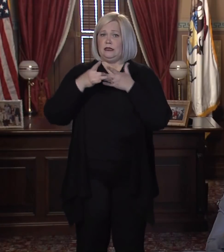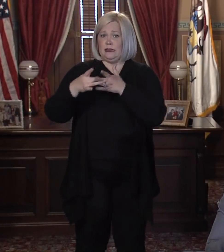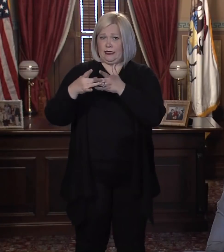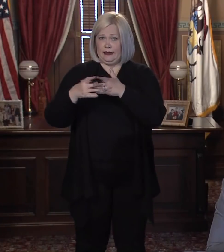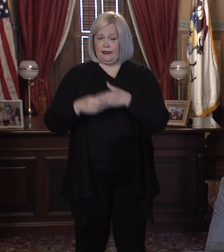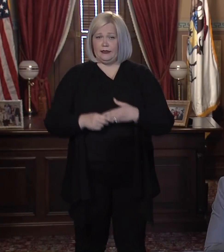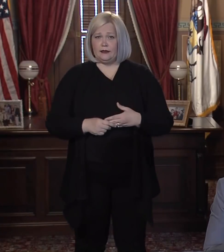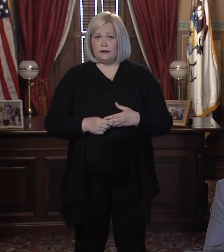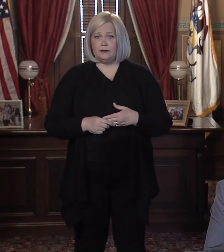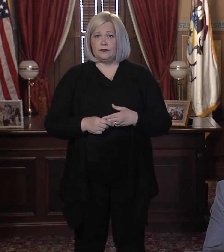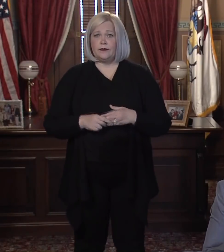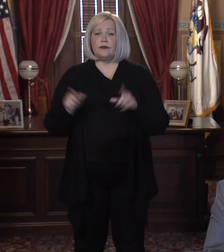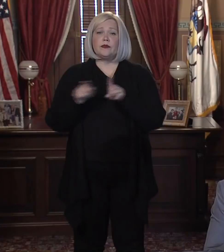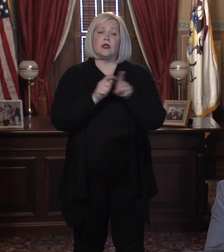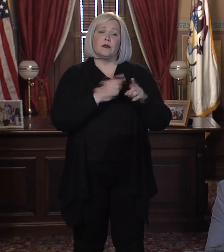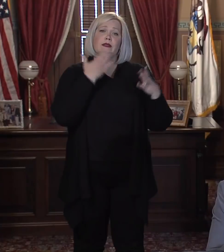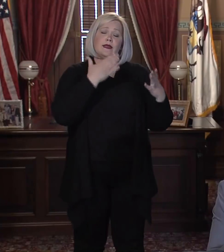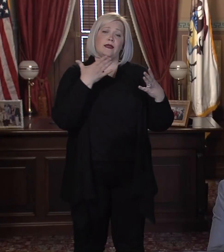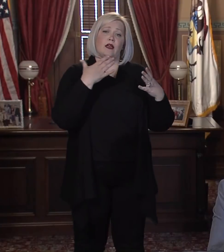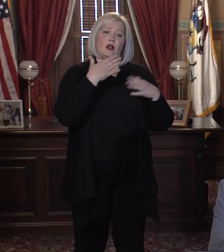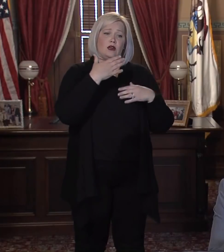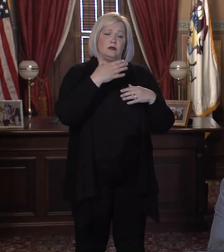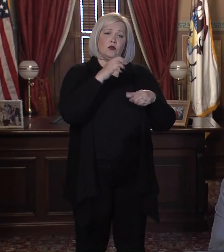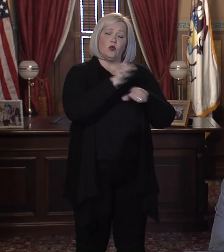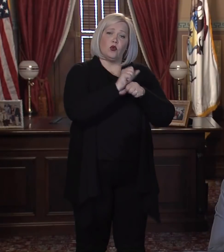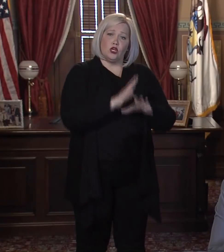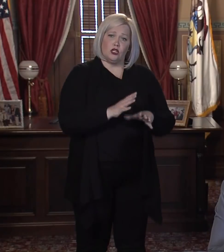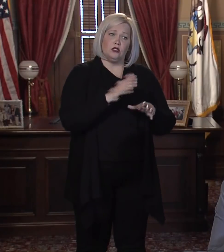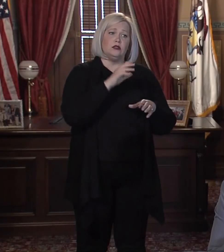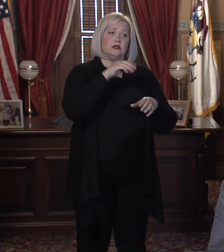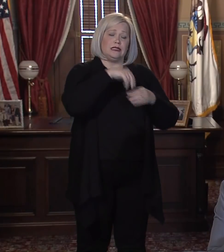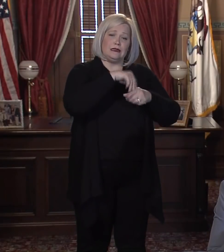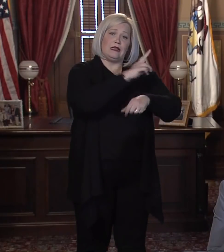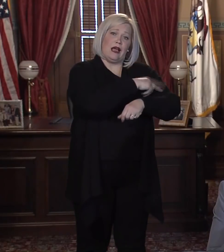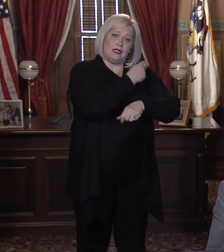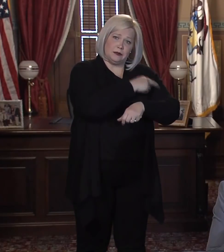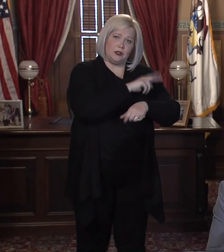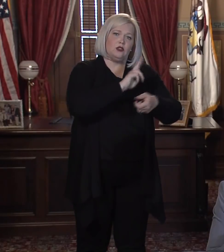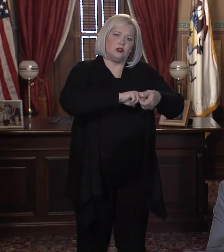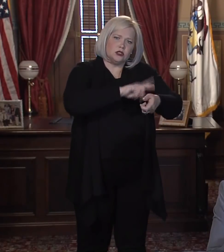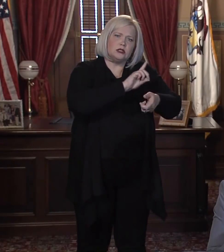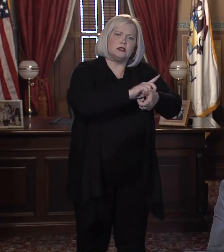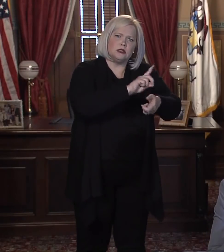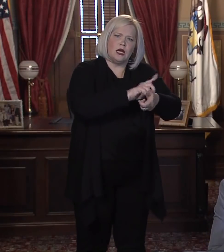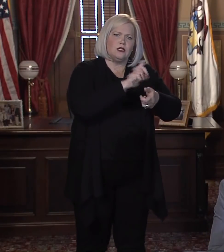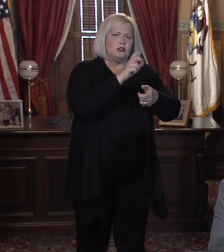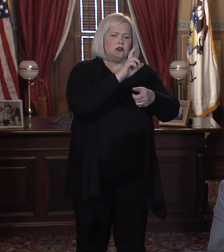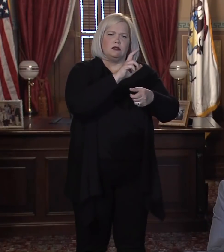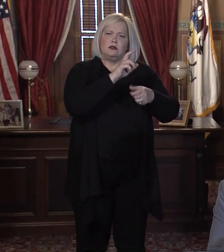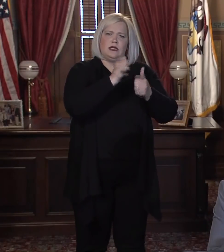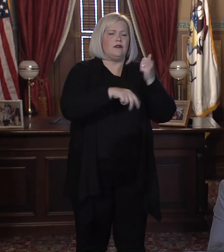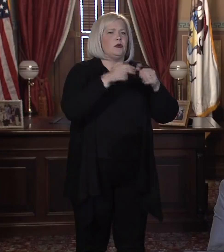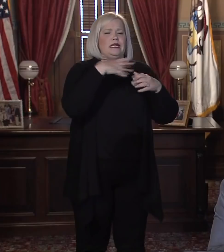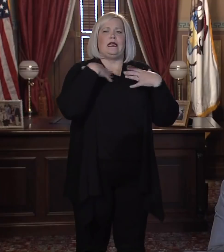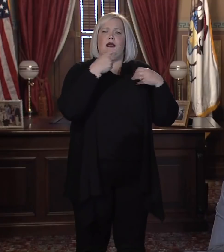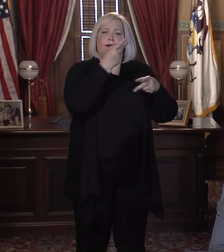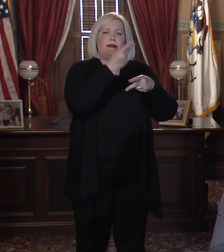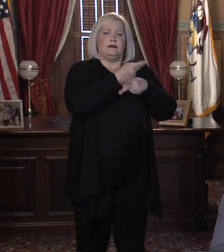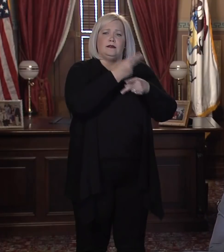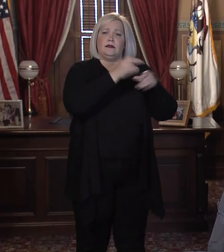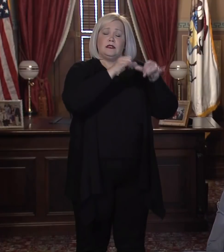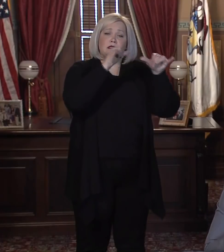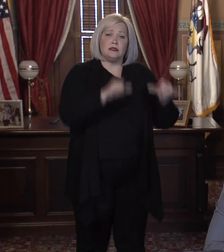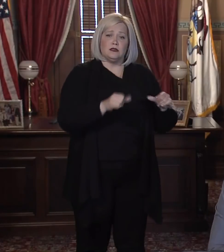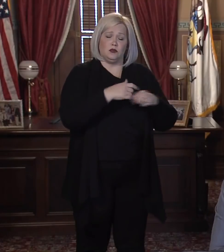I also want to thank our frontline healthcare workers and hospital leadership who's working incredibly hard for several weeks to support this